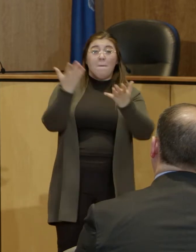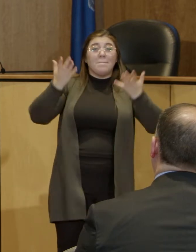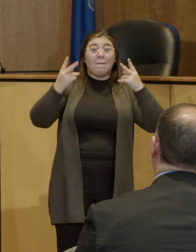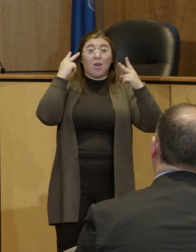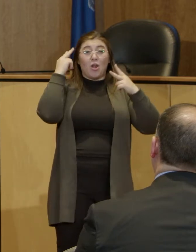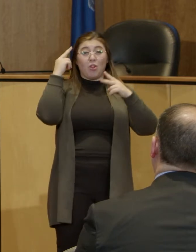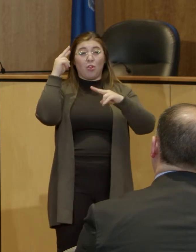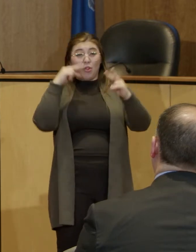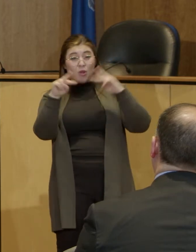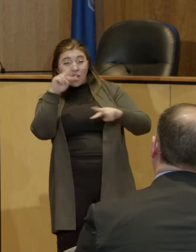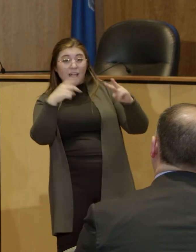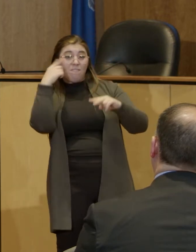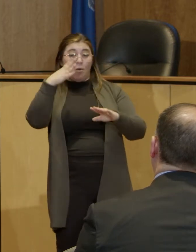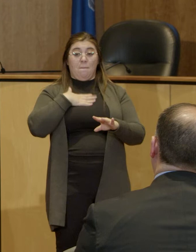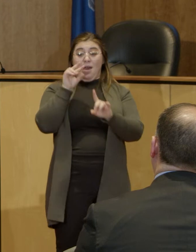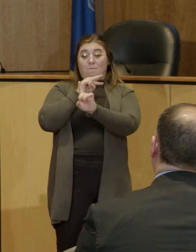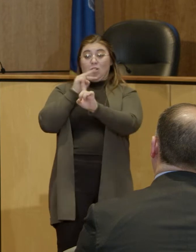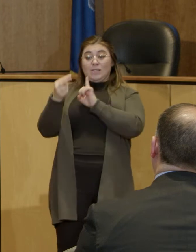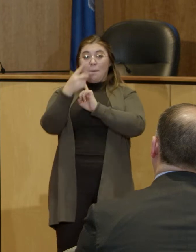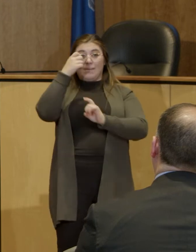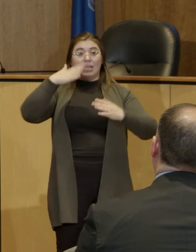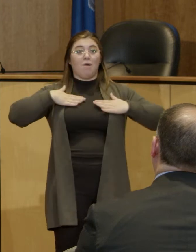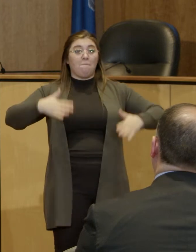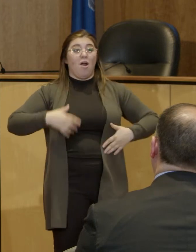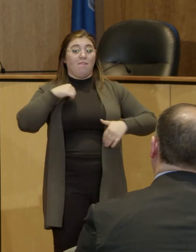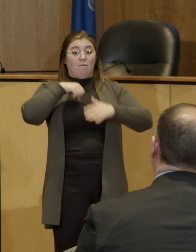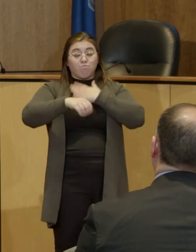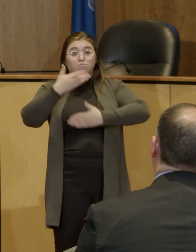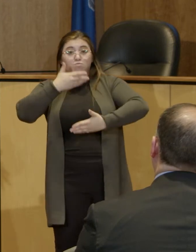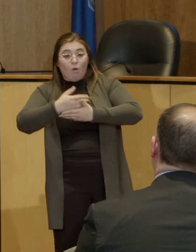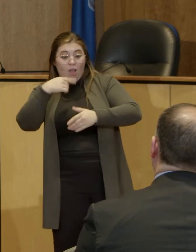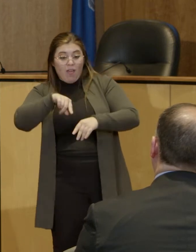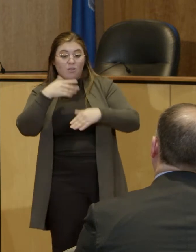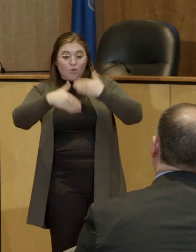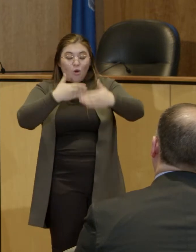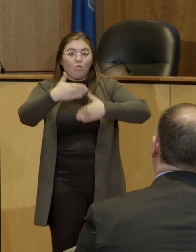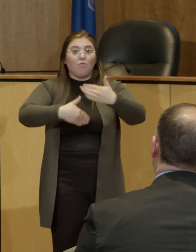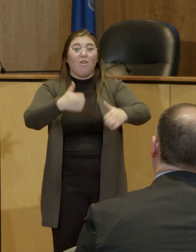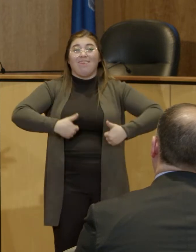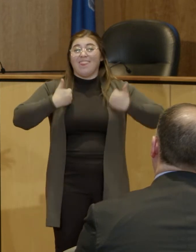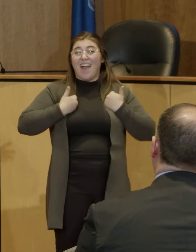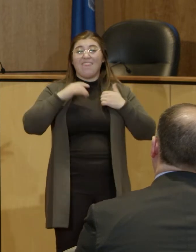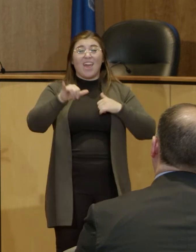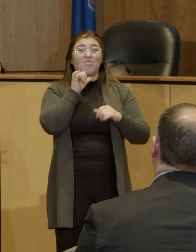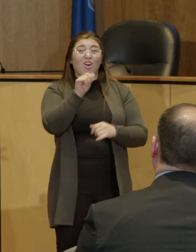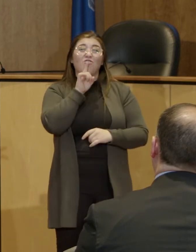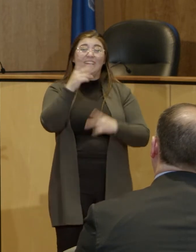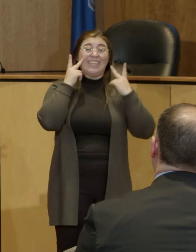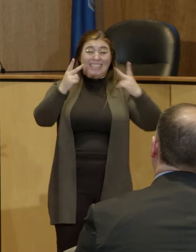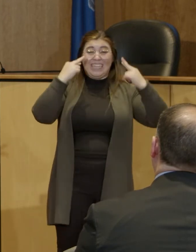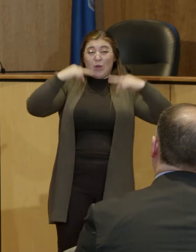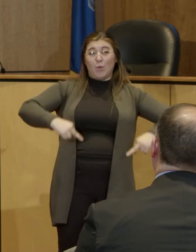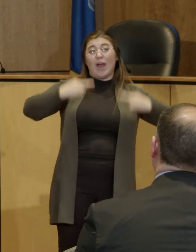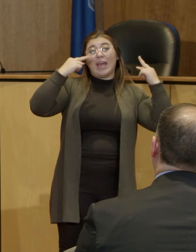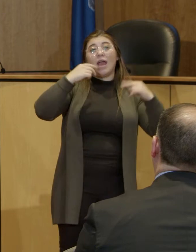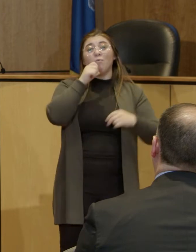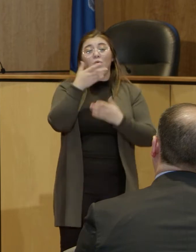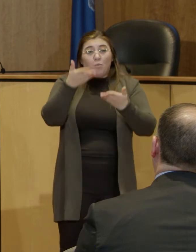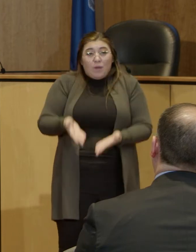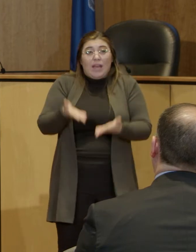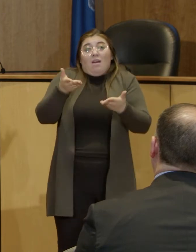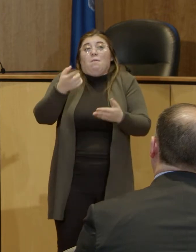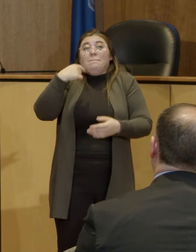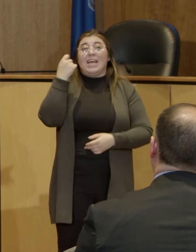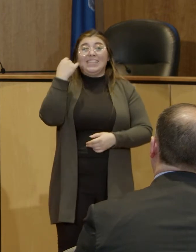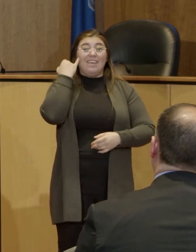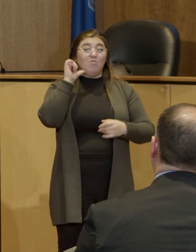might look like to me because of the body that I wear as I'm walking through it, then you're not really seeing me. And if you